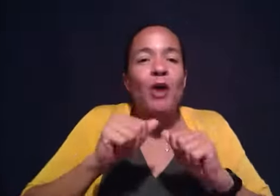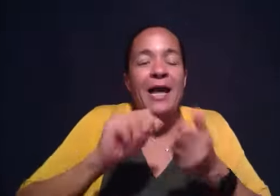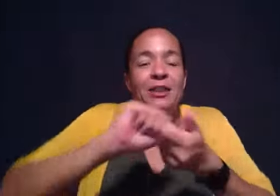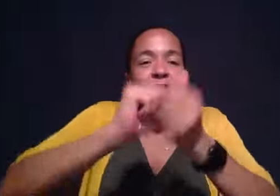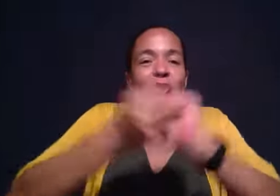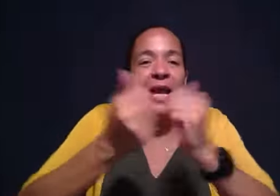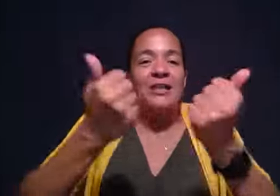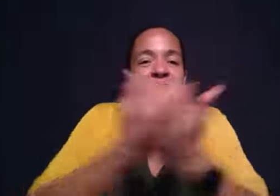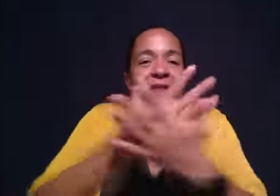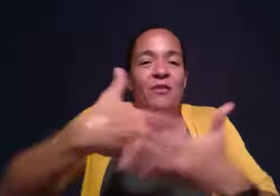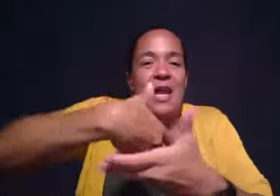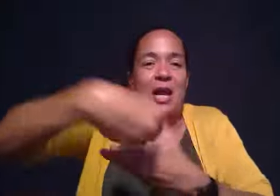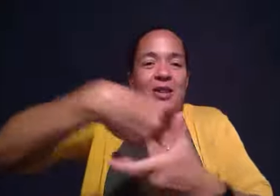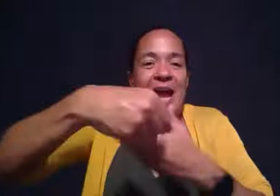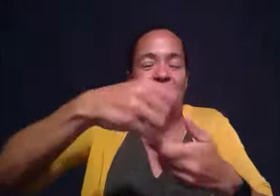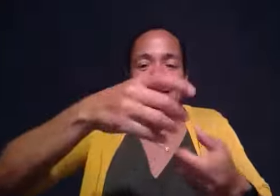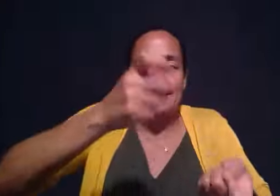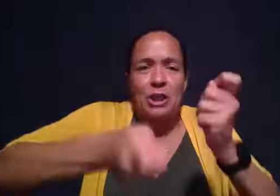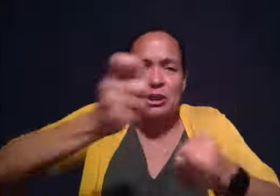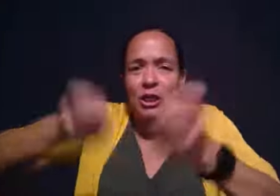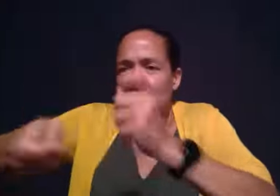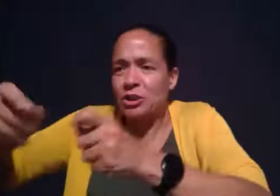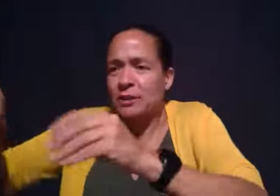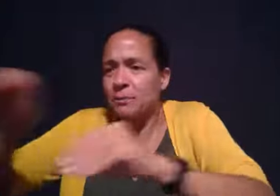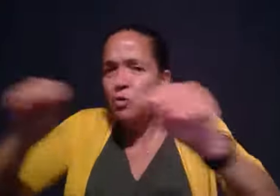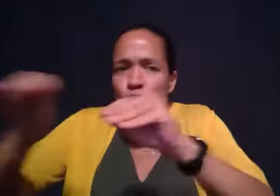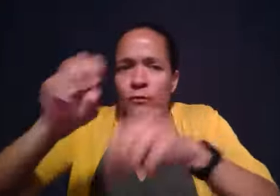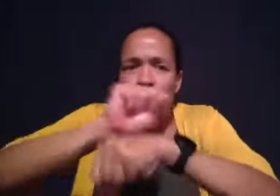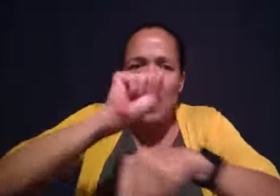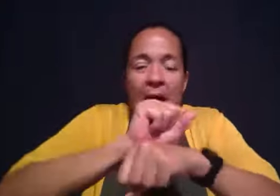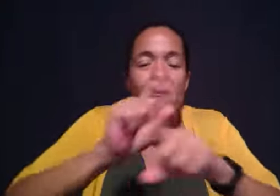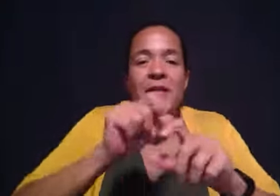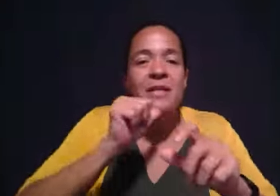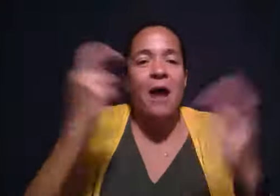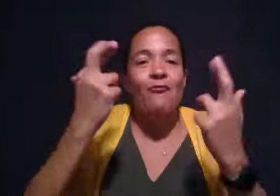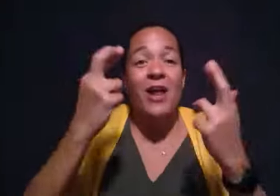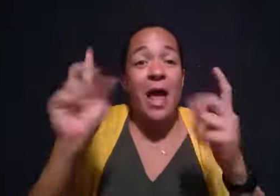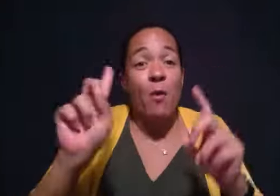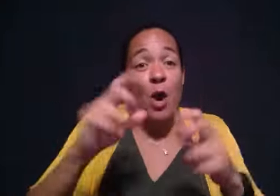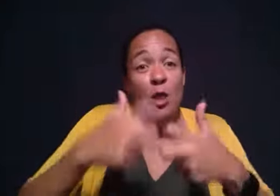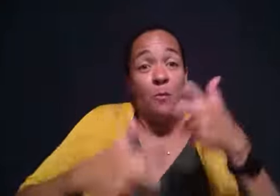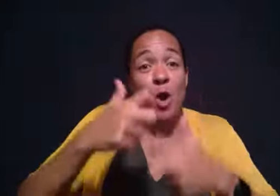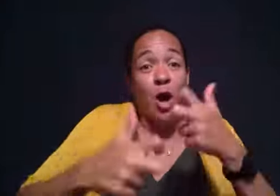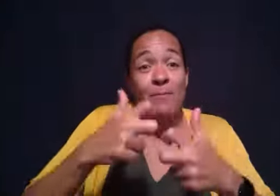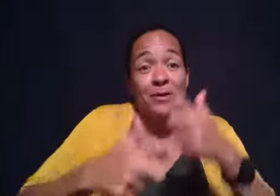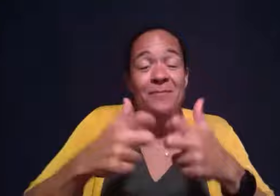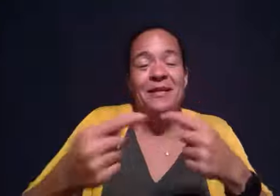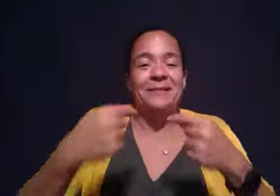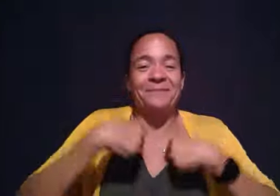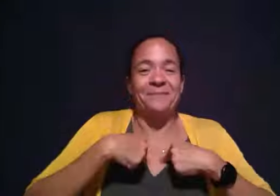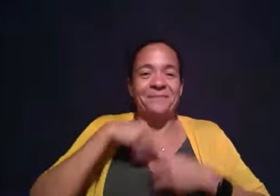realizing that the problem's on the inside of me. One of my solutions was to try and get married.